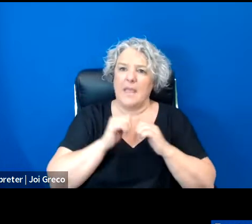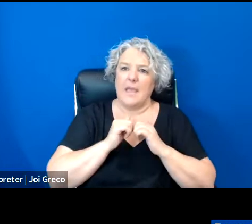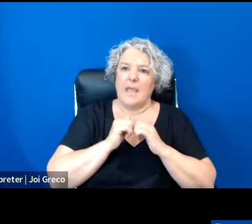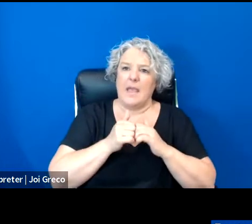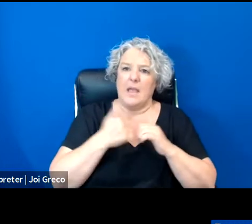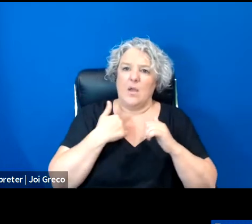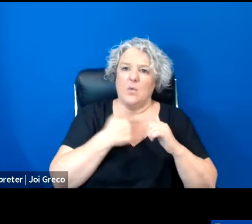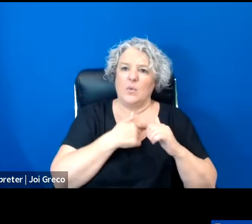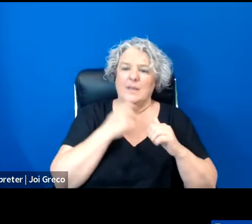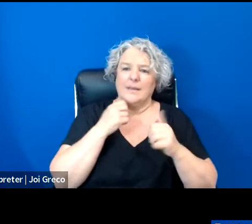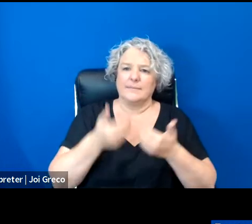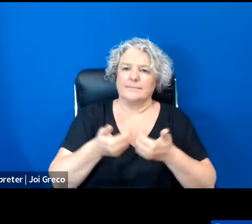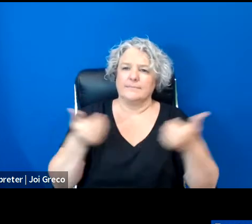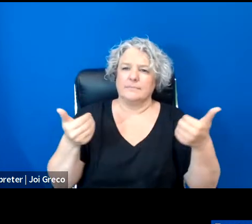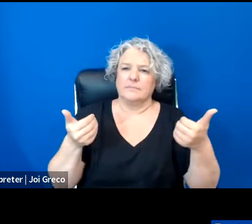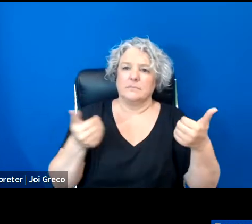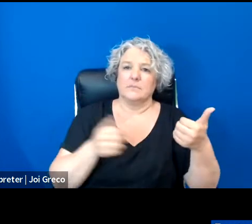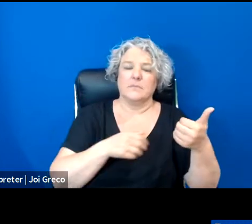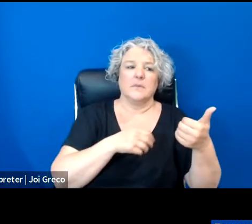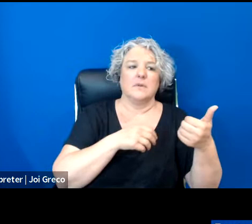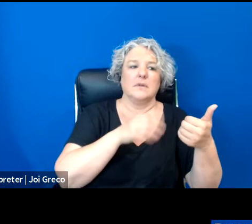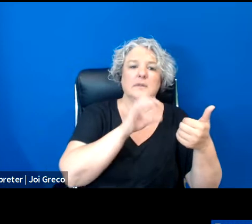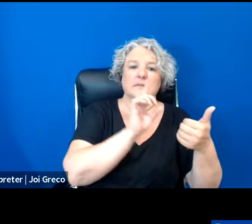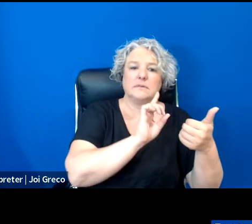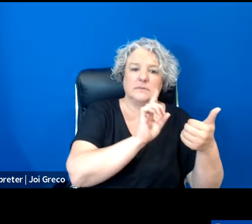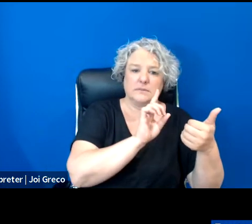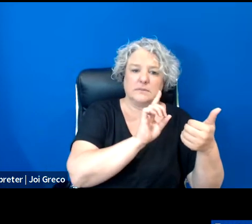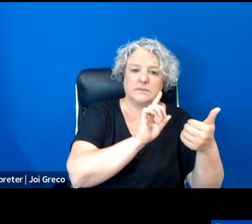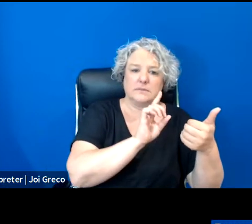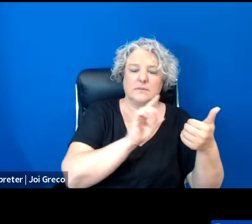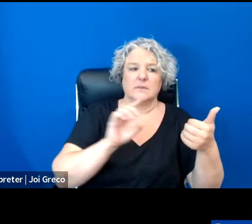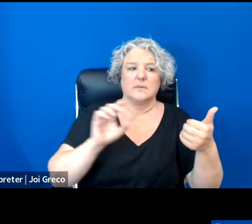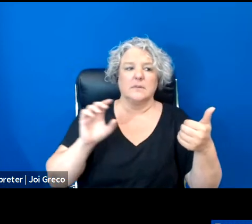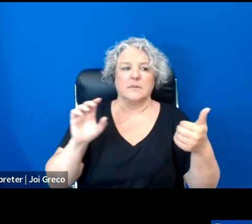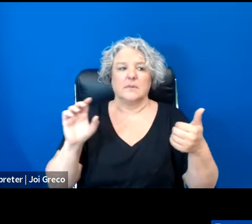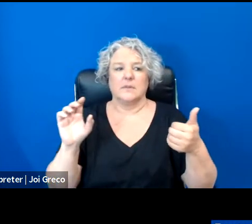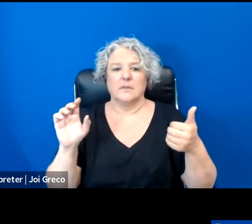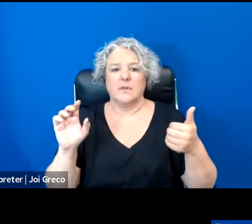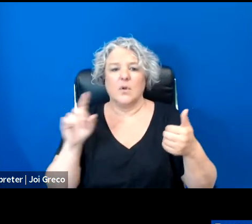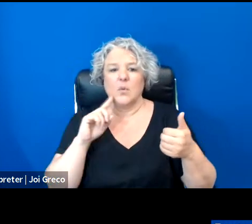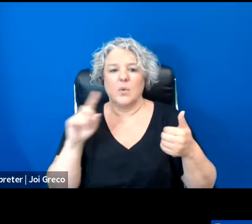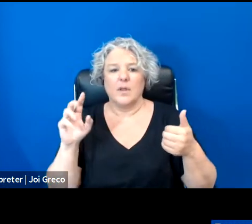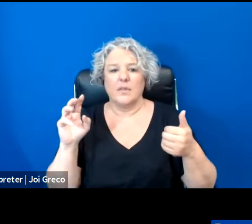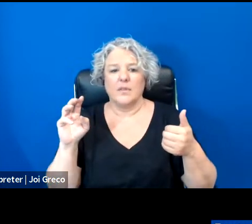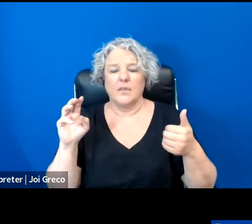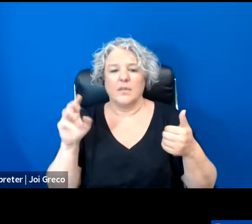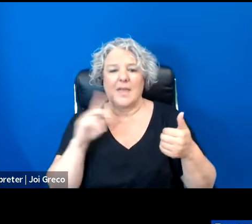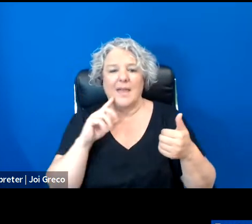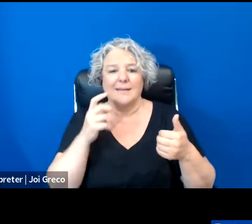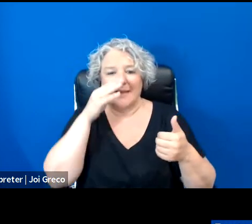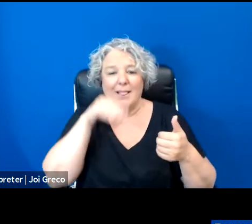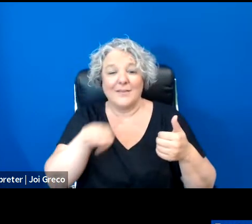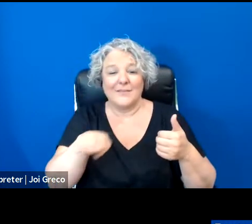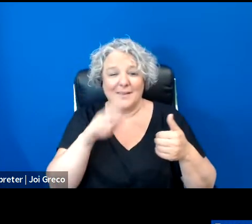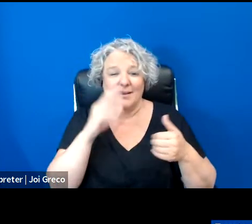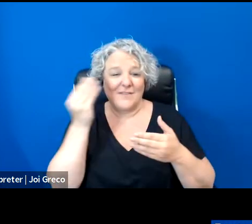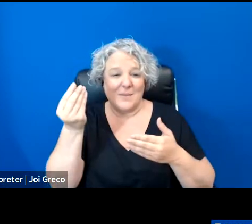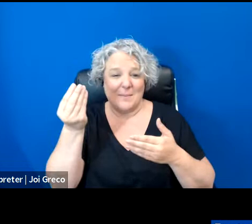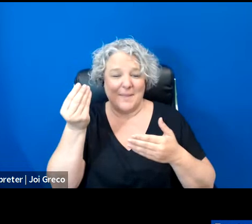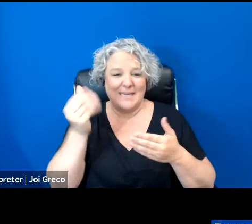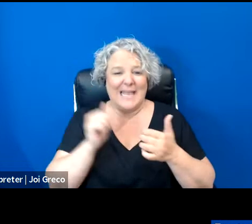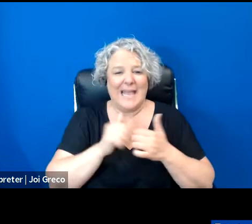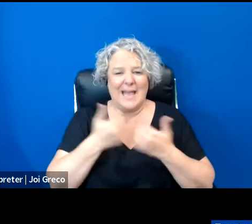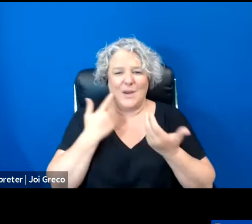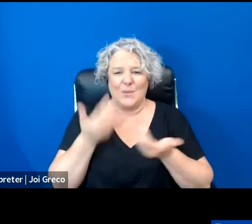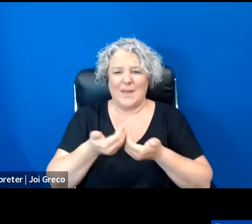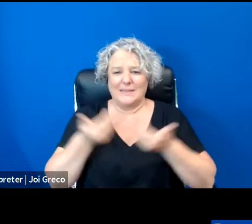can differentiate between autocracy and a democracy with the metaphorical elephant that you talked about. So how could